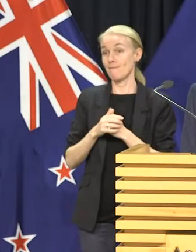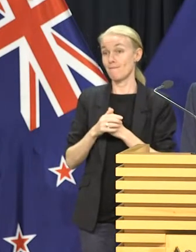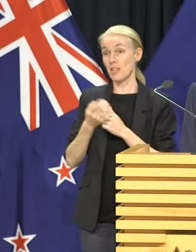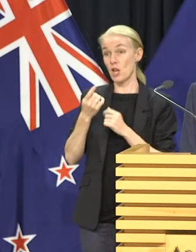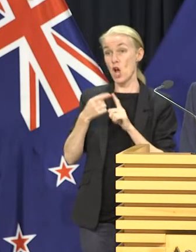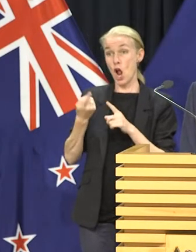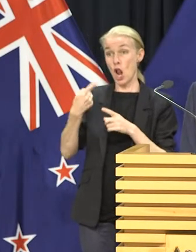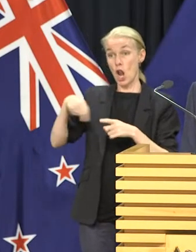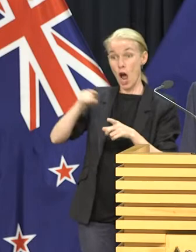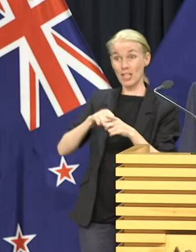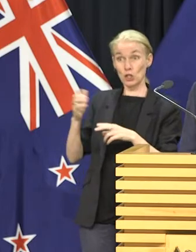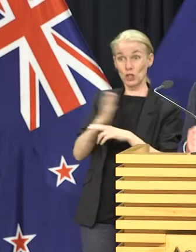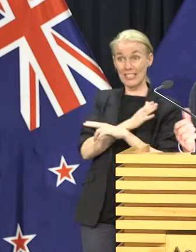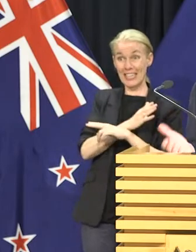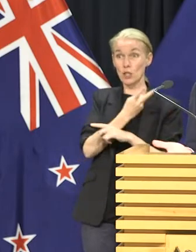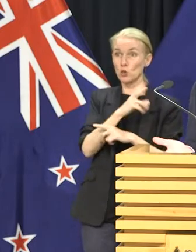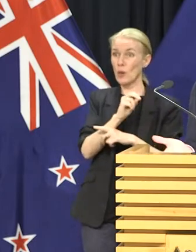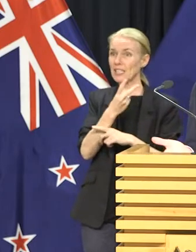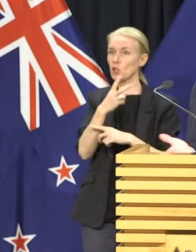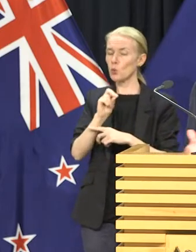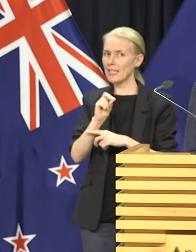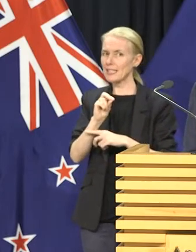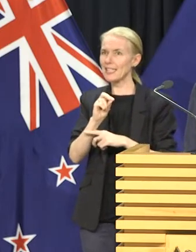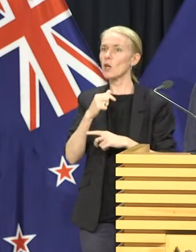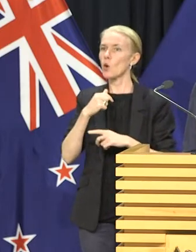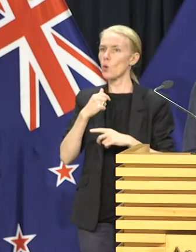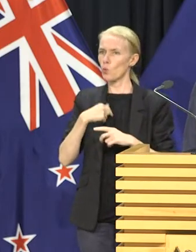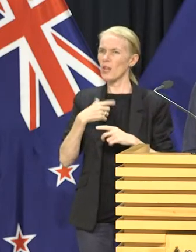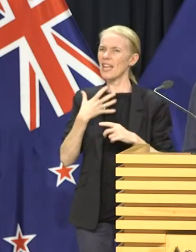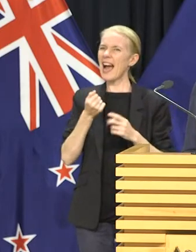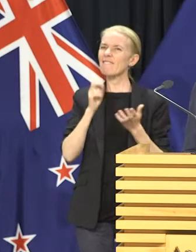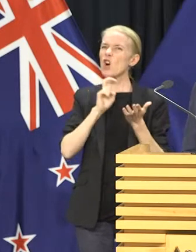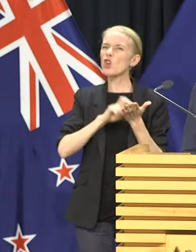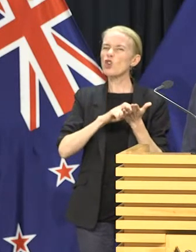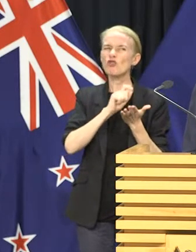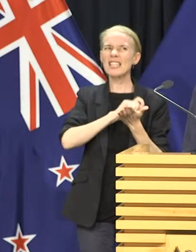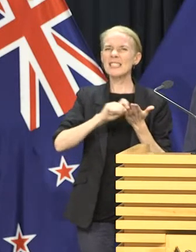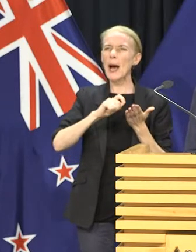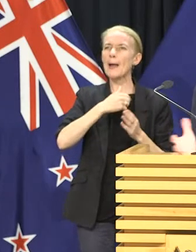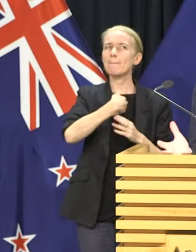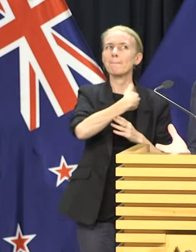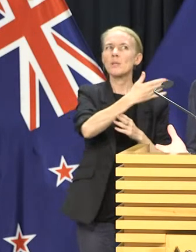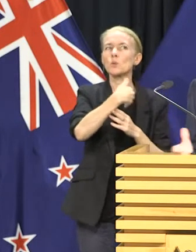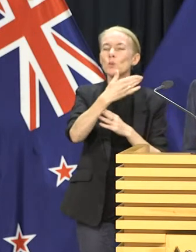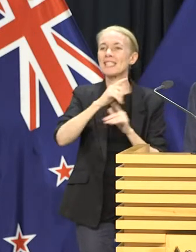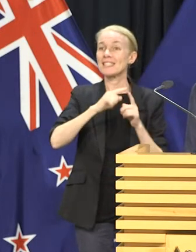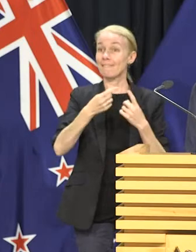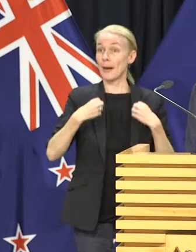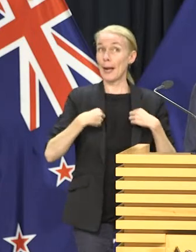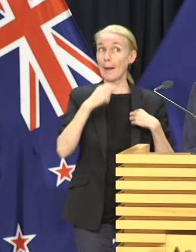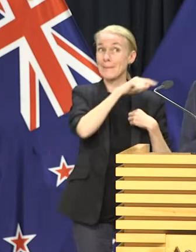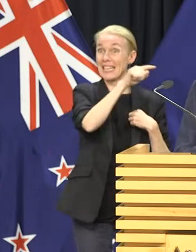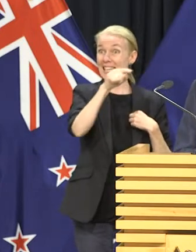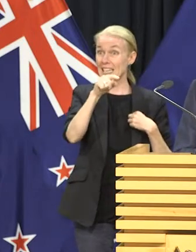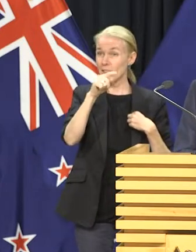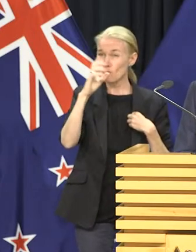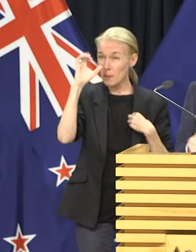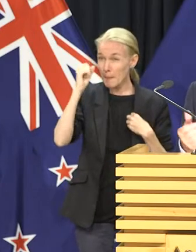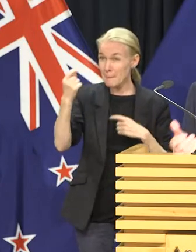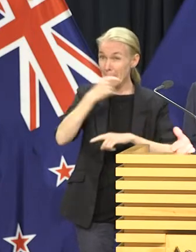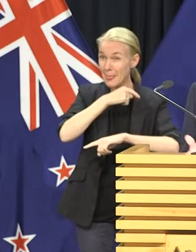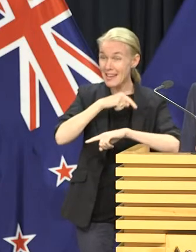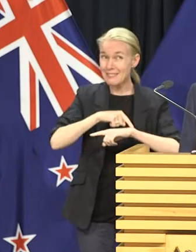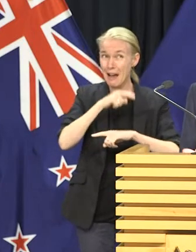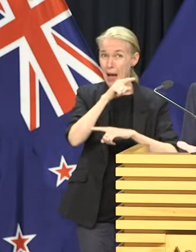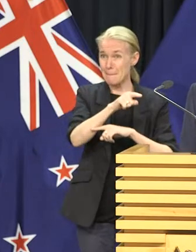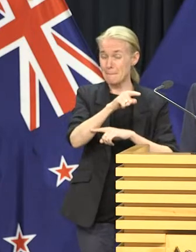year. Remembering that when these agreements were negotiated, of course, none of these vaccines had clinical trial